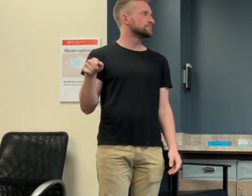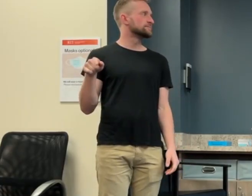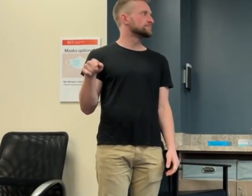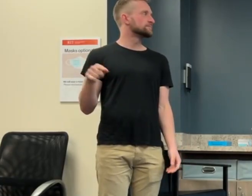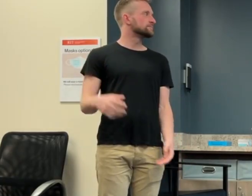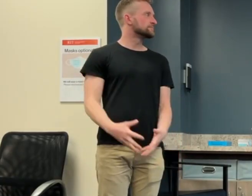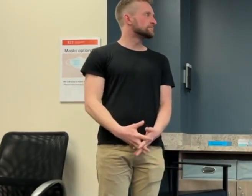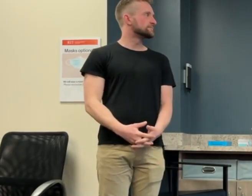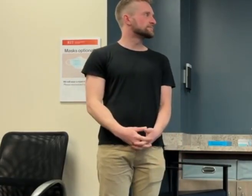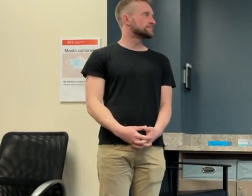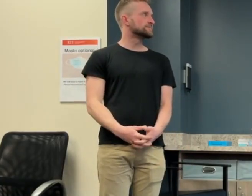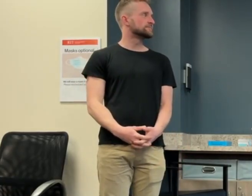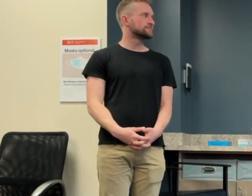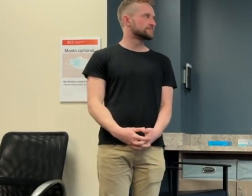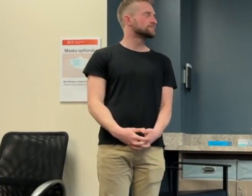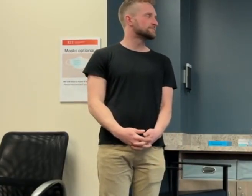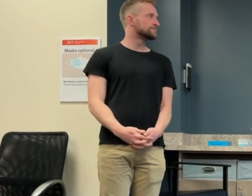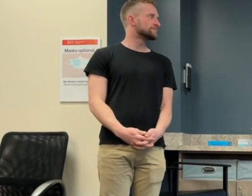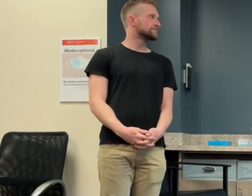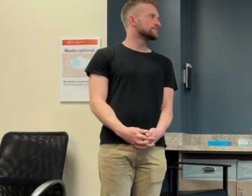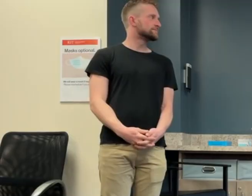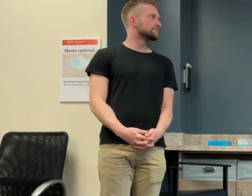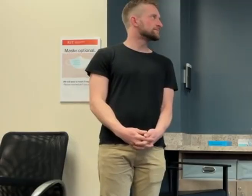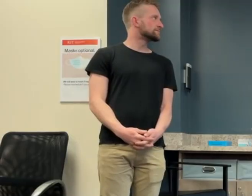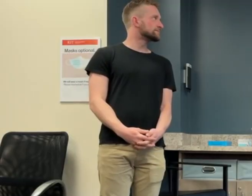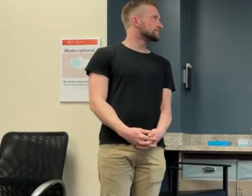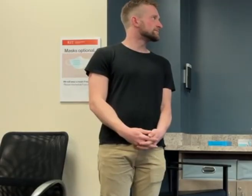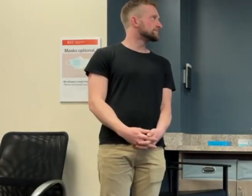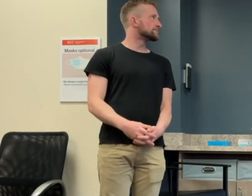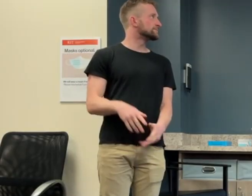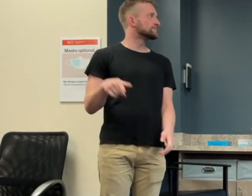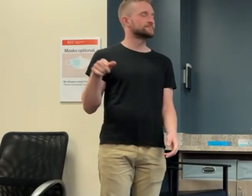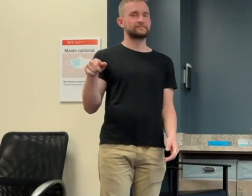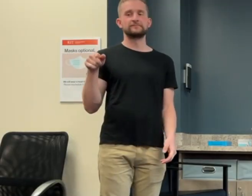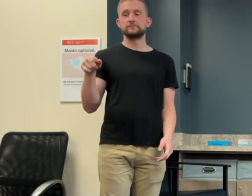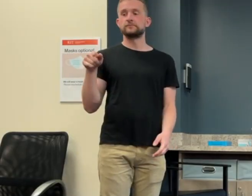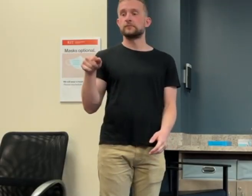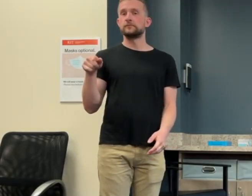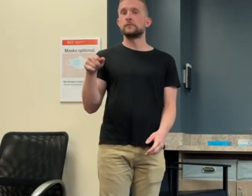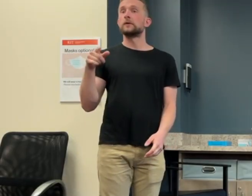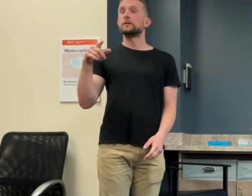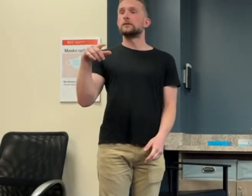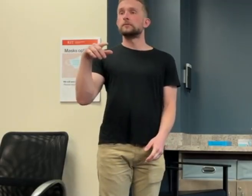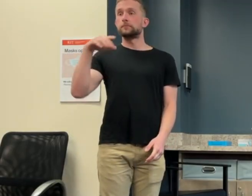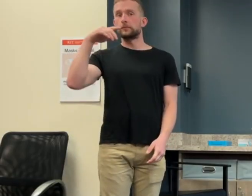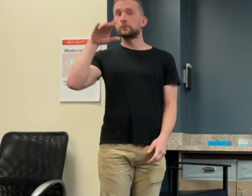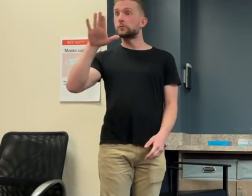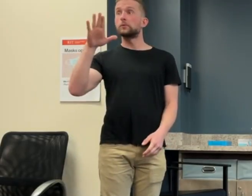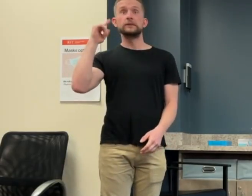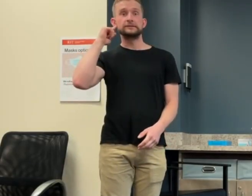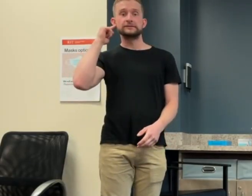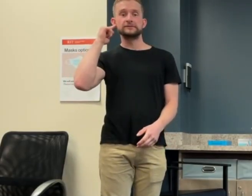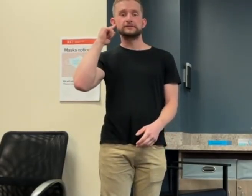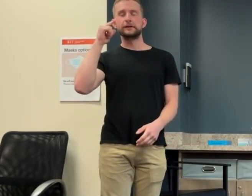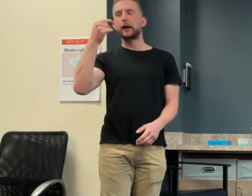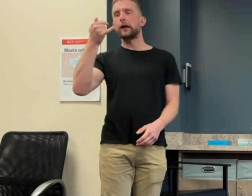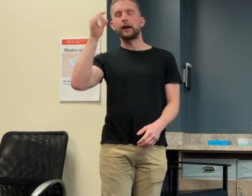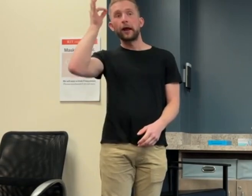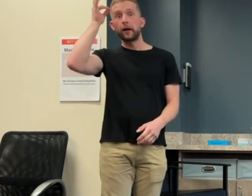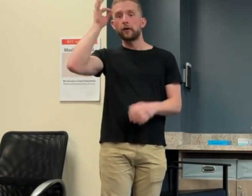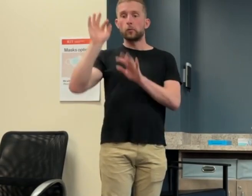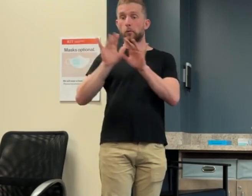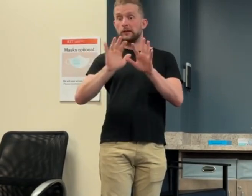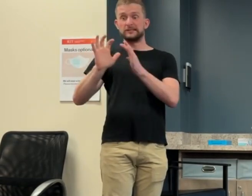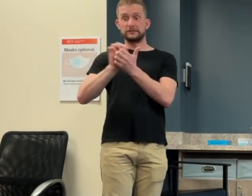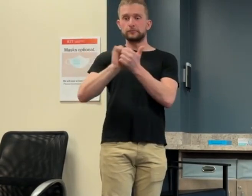because of those damaged hair cells, you're not getting the normal electrical impulses that you would to the vestibulocochlear nerve or the auditory